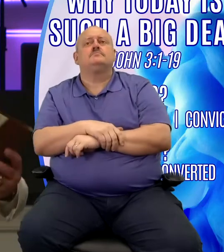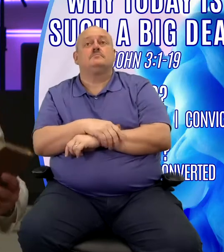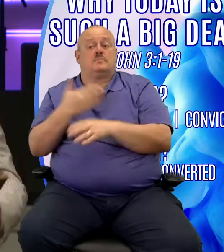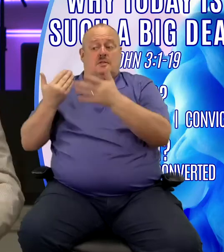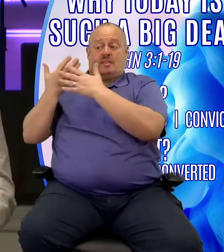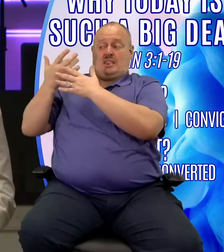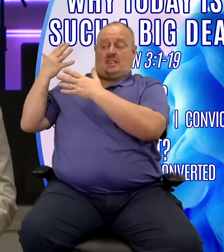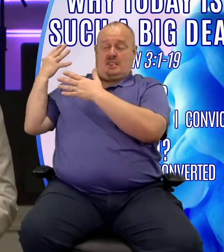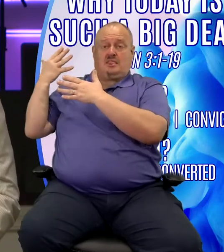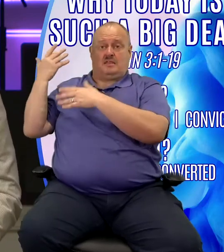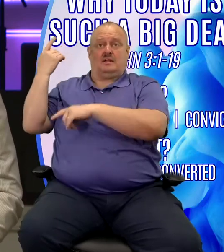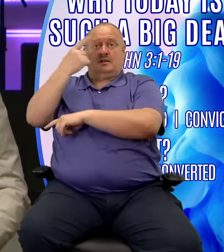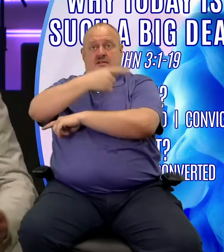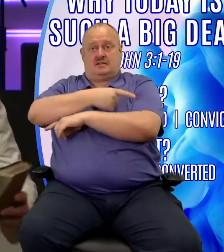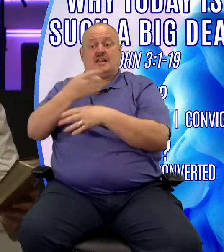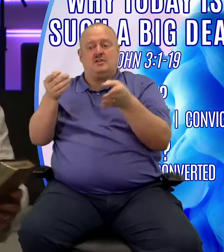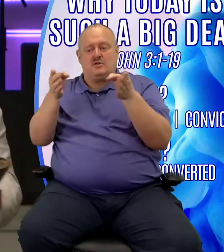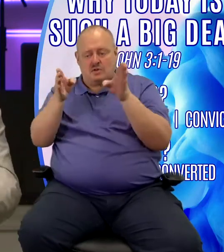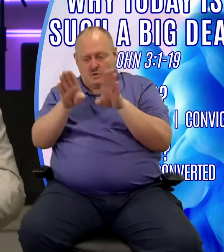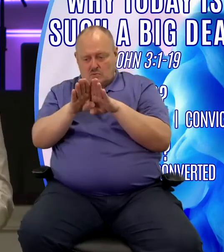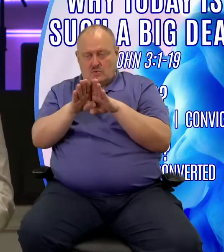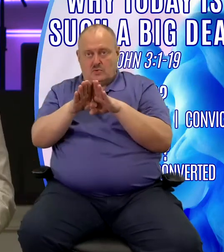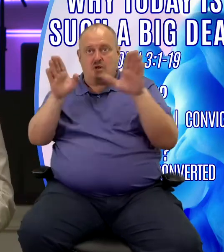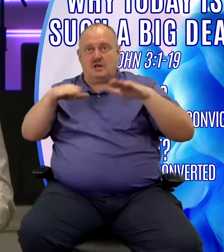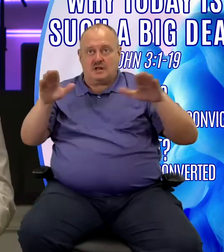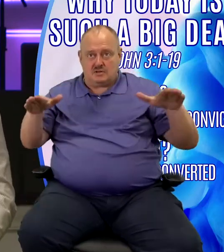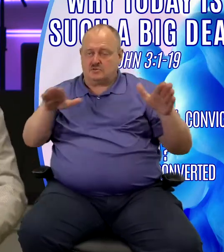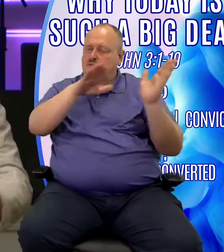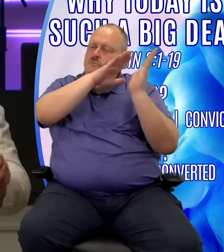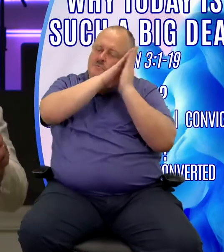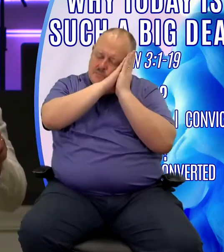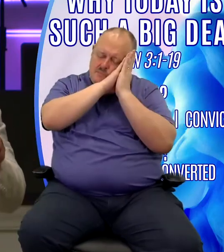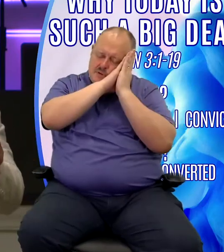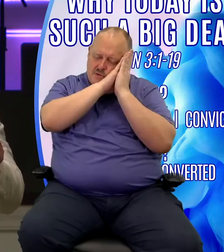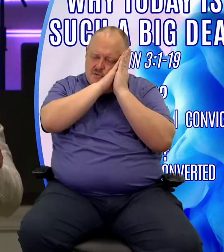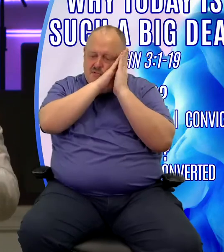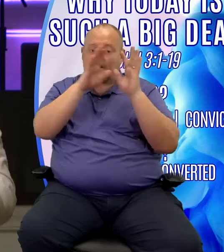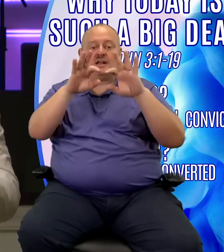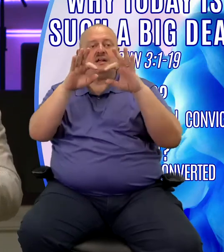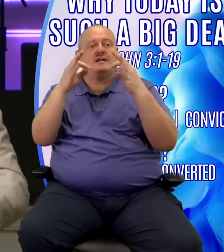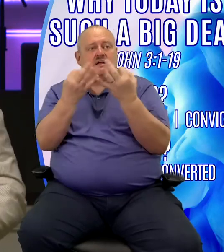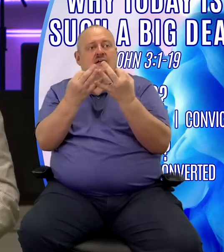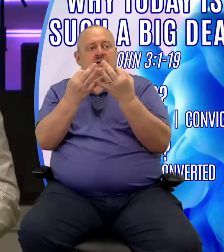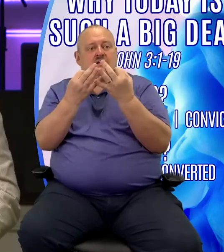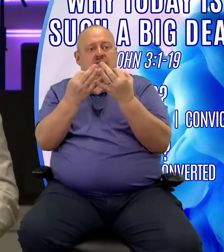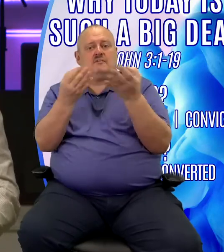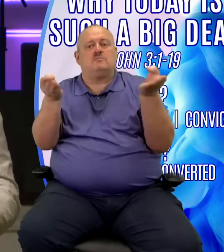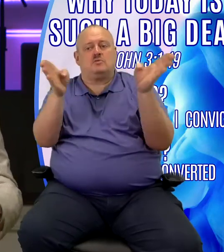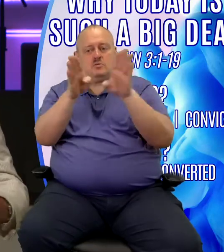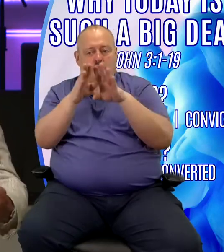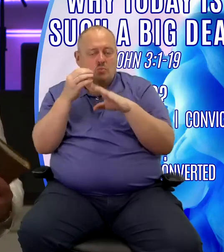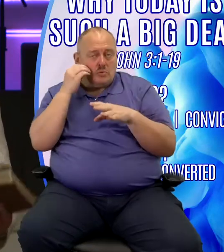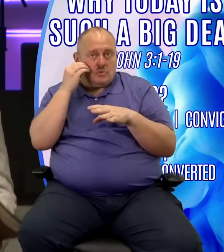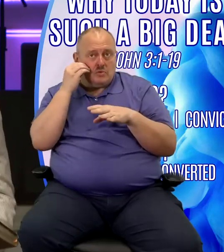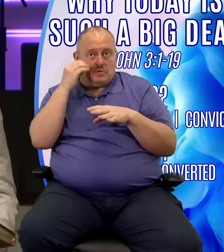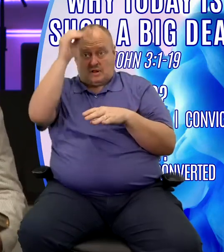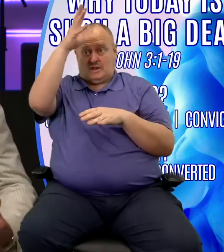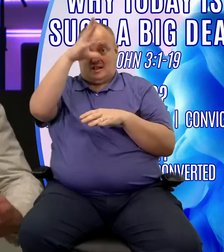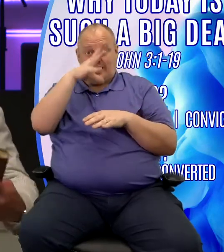days, as the day drew to a close, as the children began to go to bed, and as the families began to, quote, shut down the home, the men